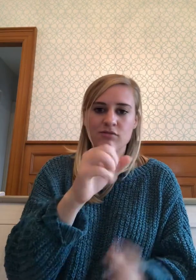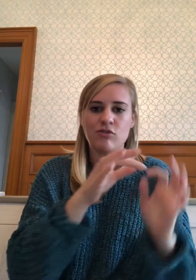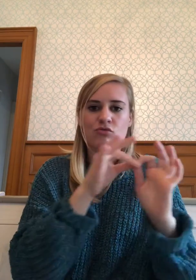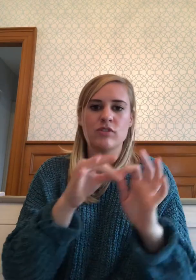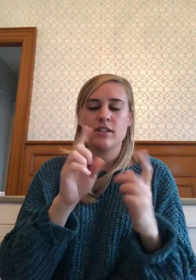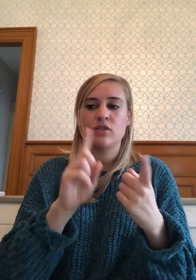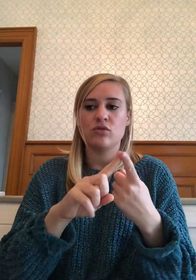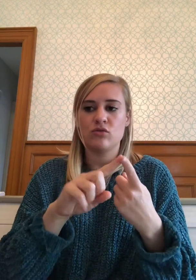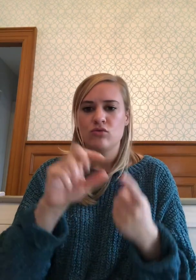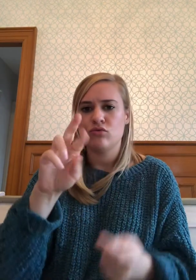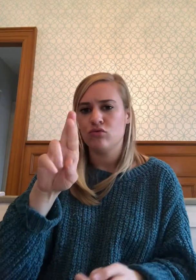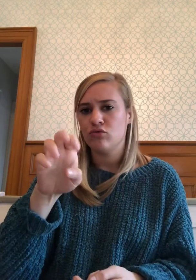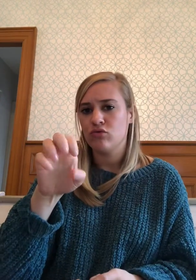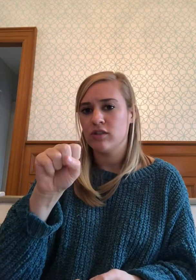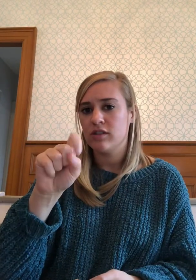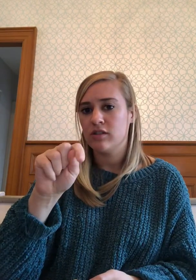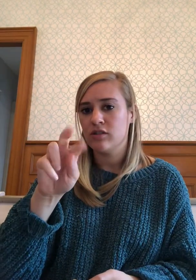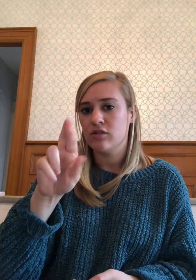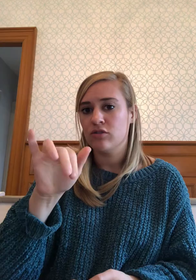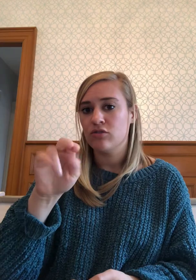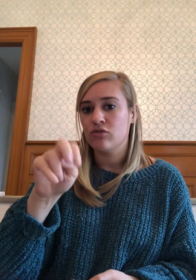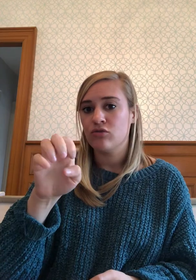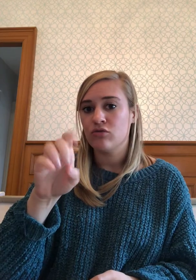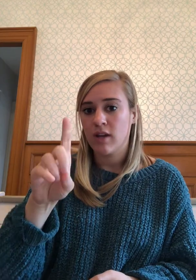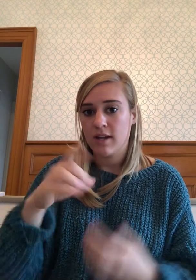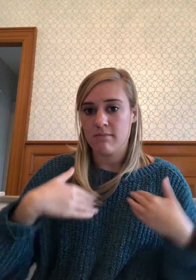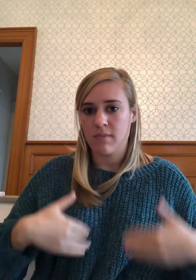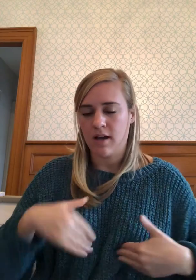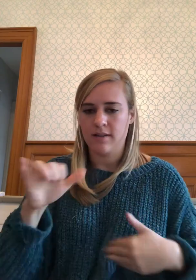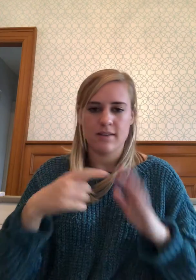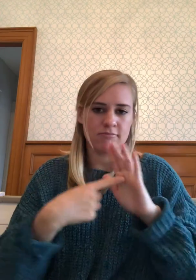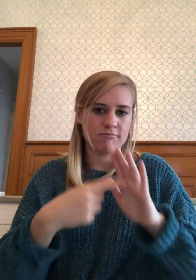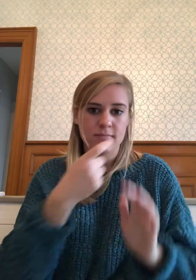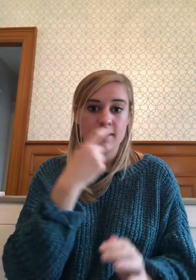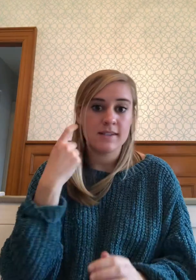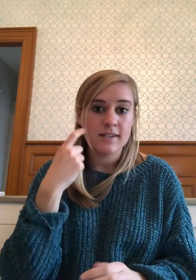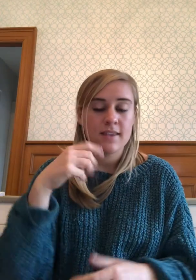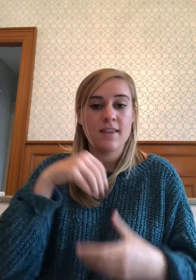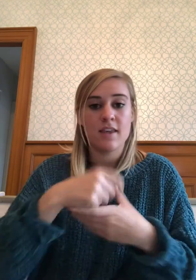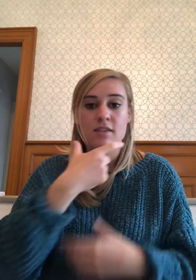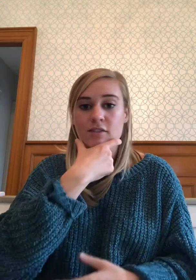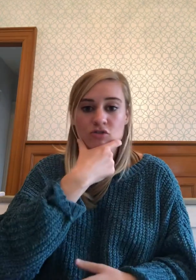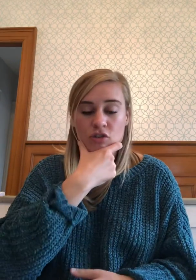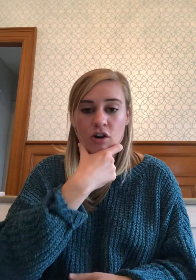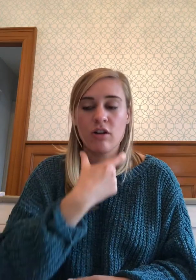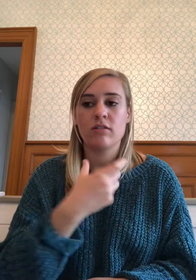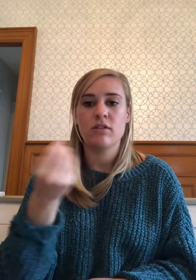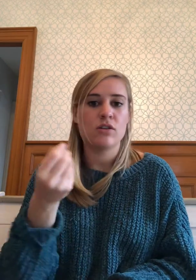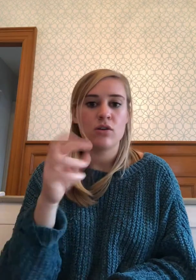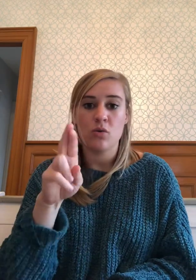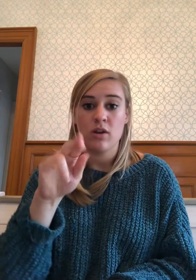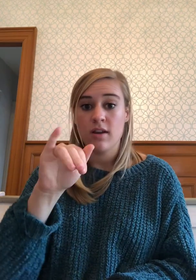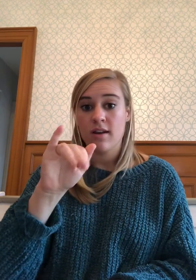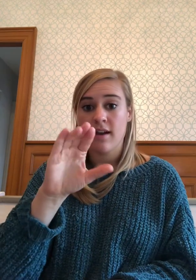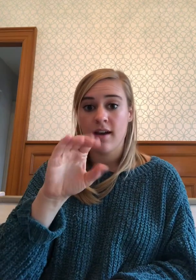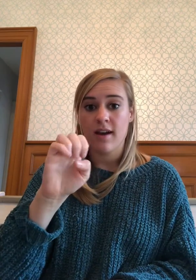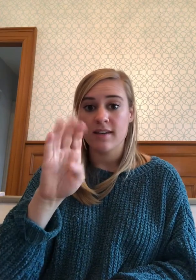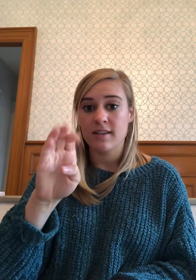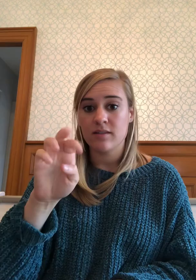bodies, be it teeth within jaws or icebergs. In physical terms,